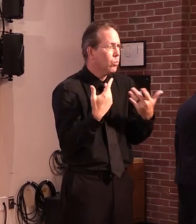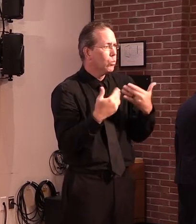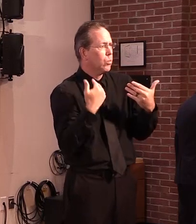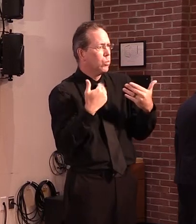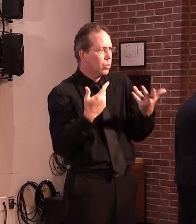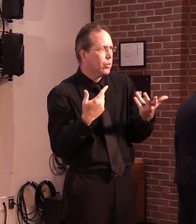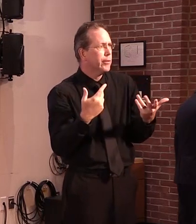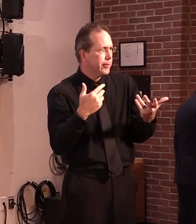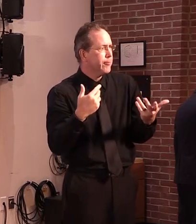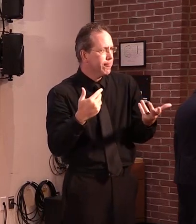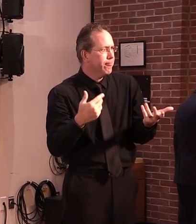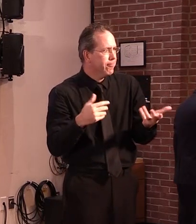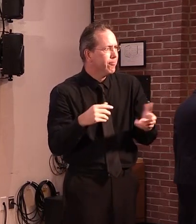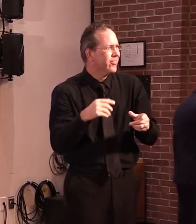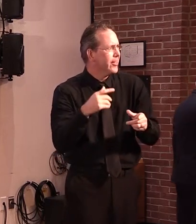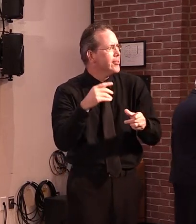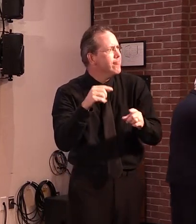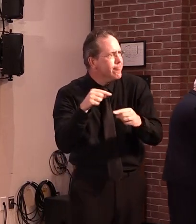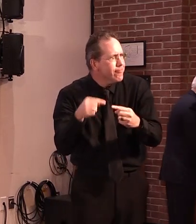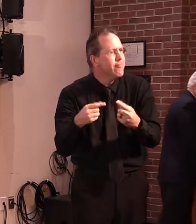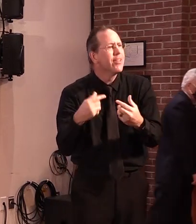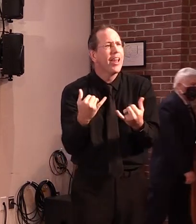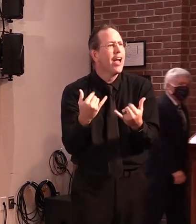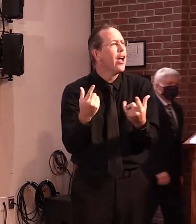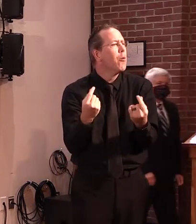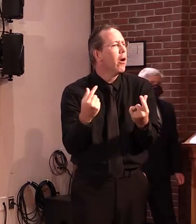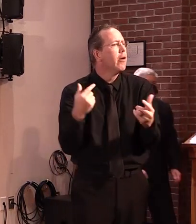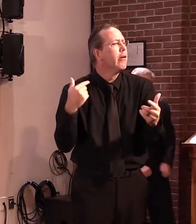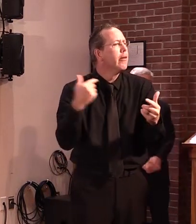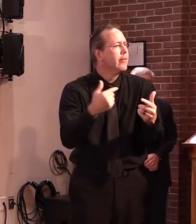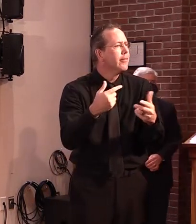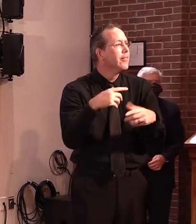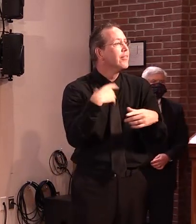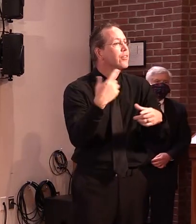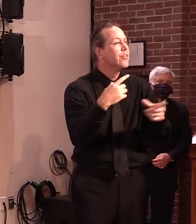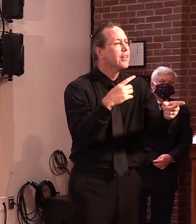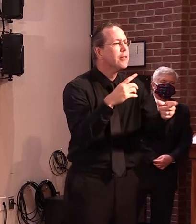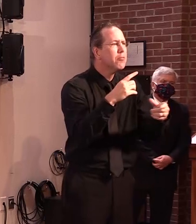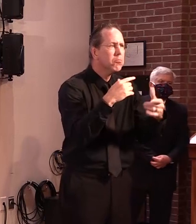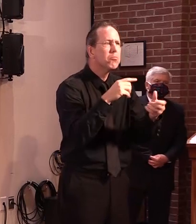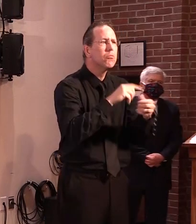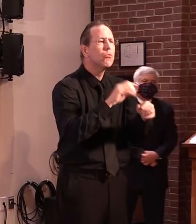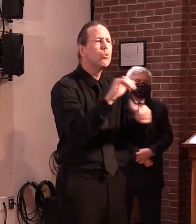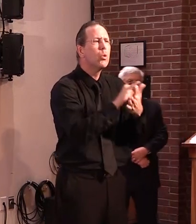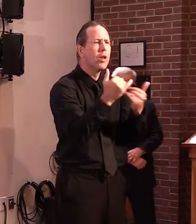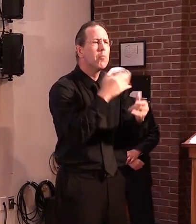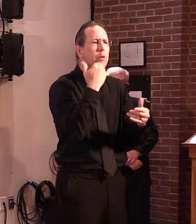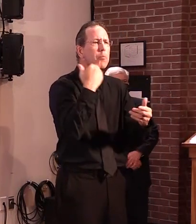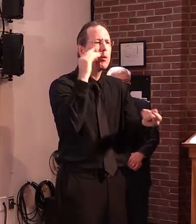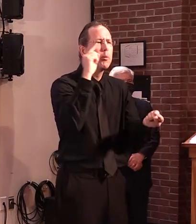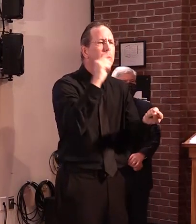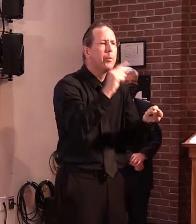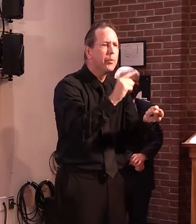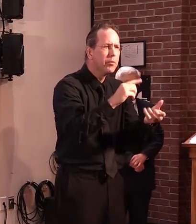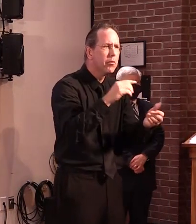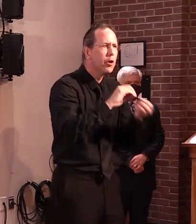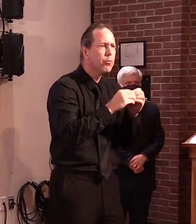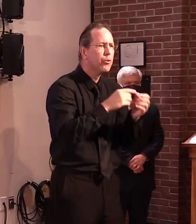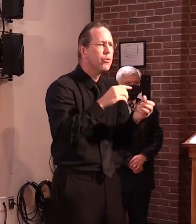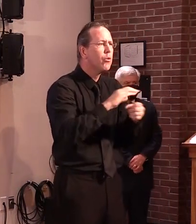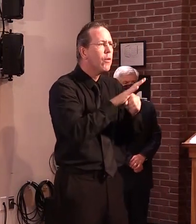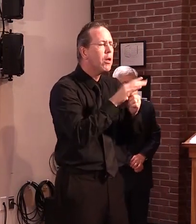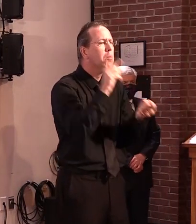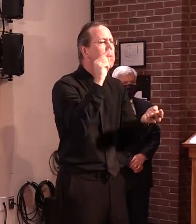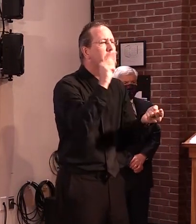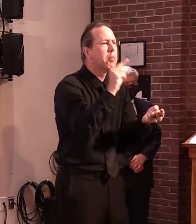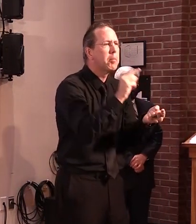New York City. Now in New York City, they've got it right. They have their percent positivity, not quite as low as you